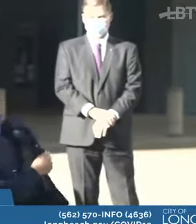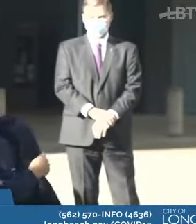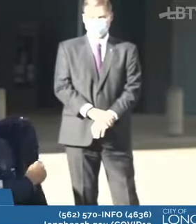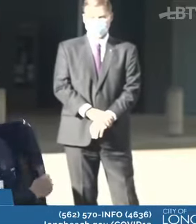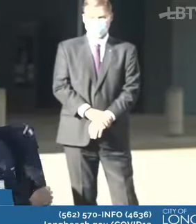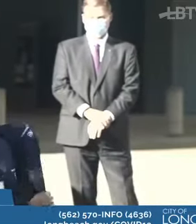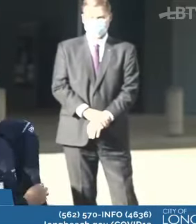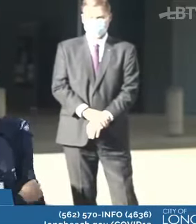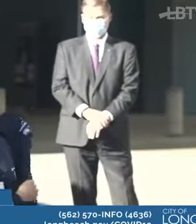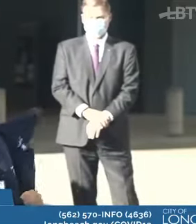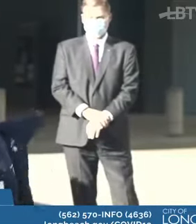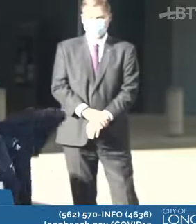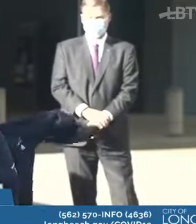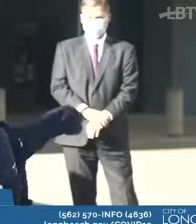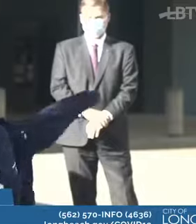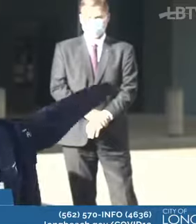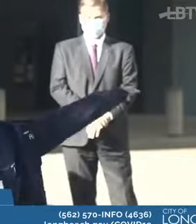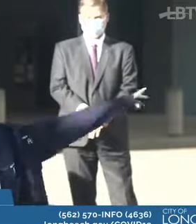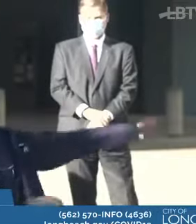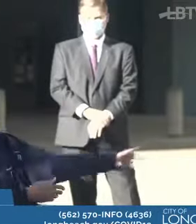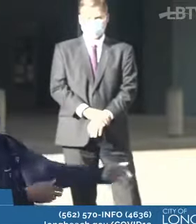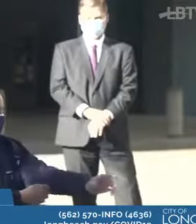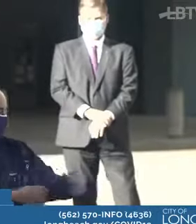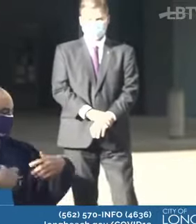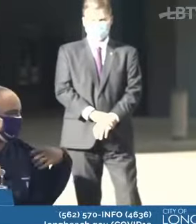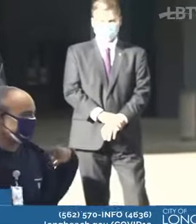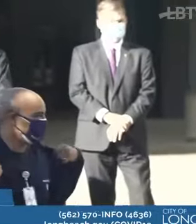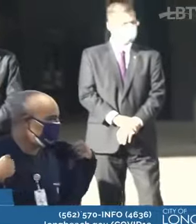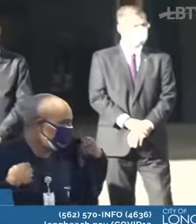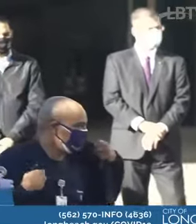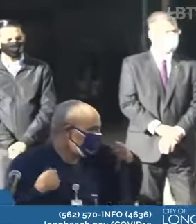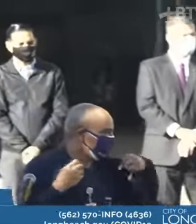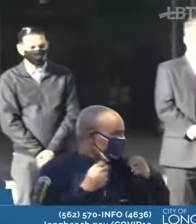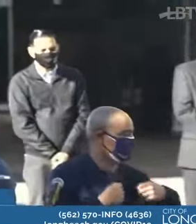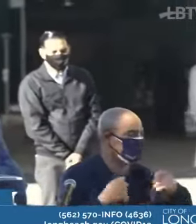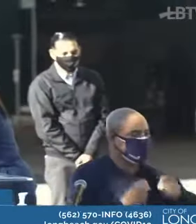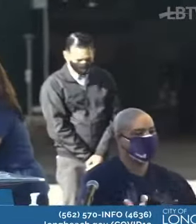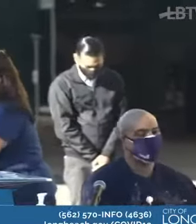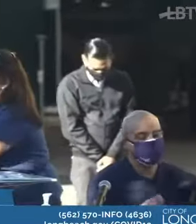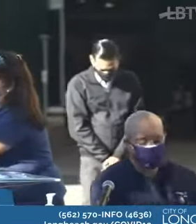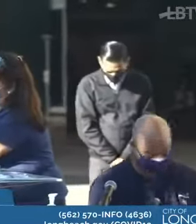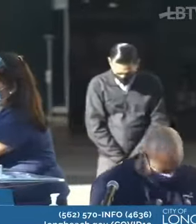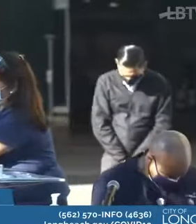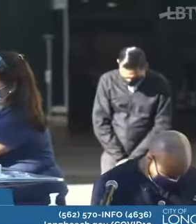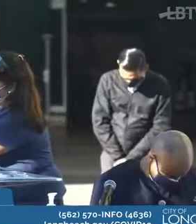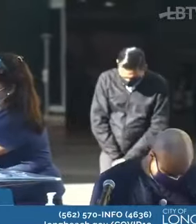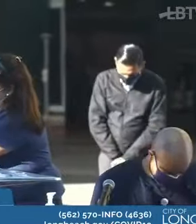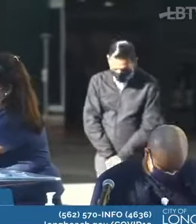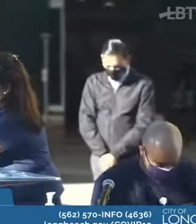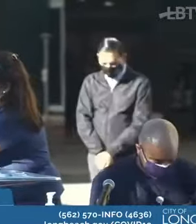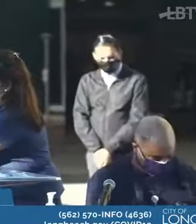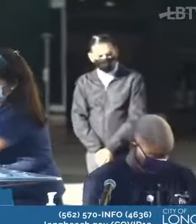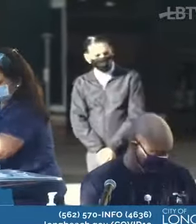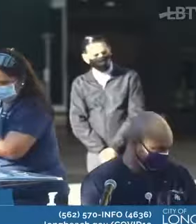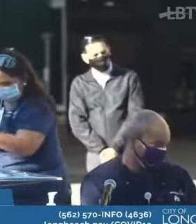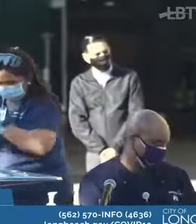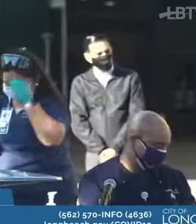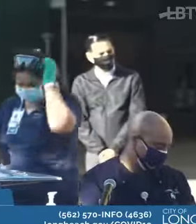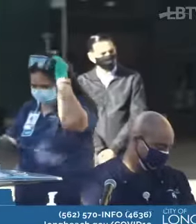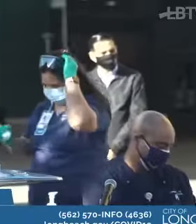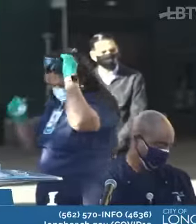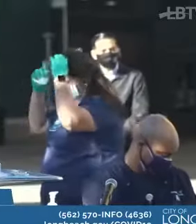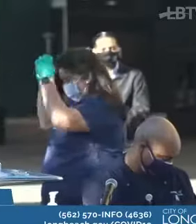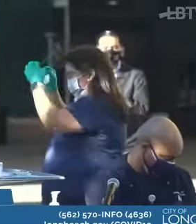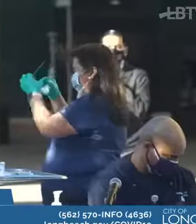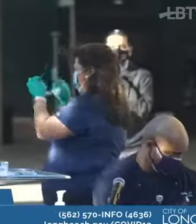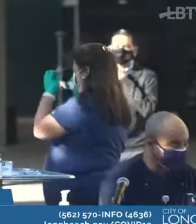All right. Good morning, everyone. I'm Jennifer Rice Epstein, Public Affairs Specialist with the City of Long Beach. I'll be reading